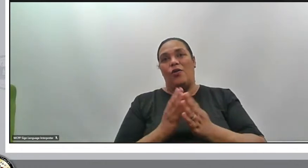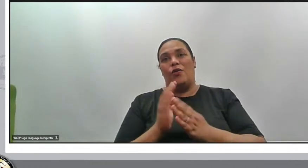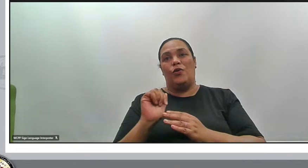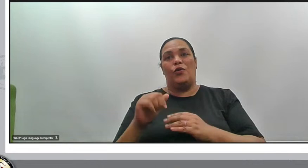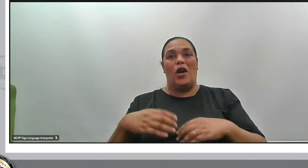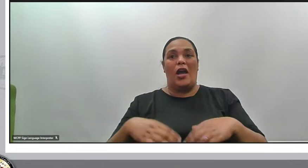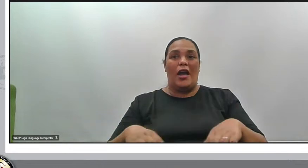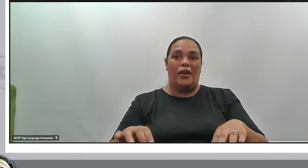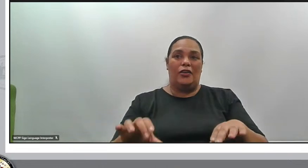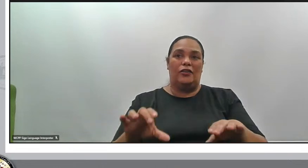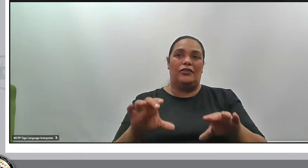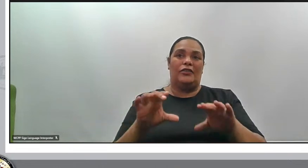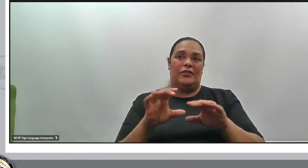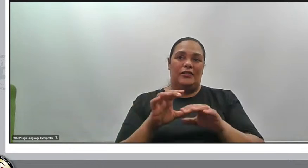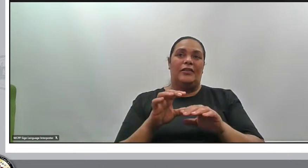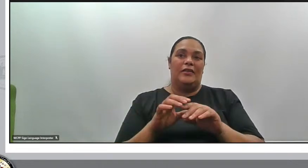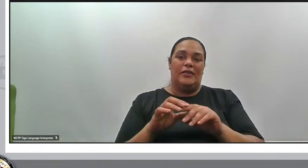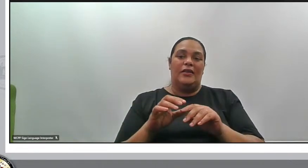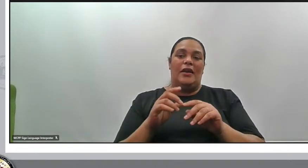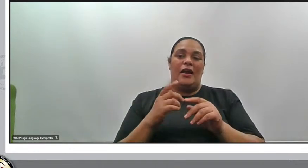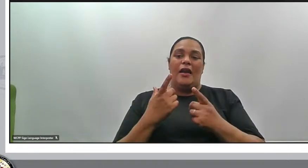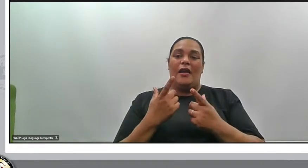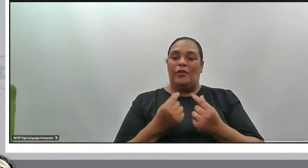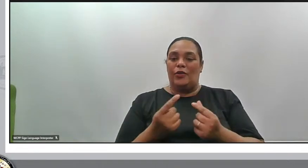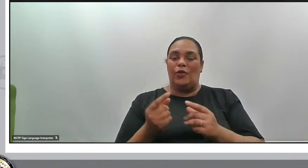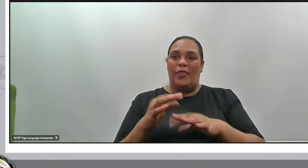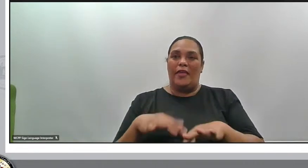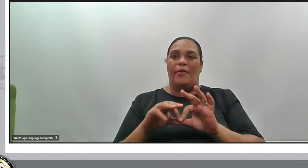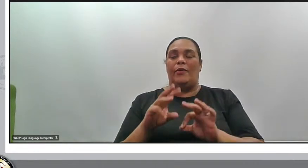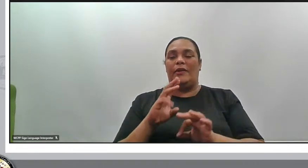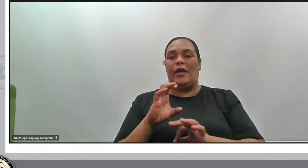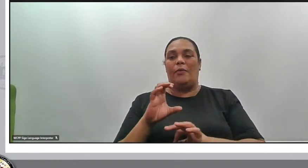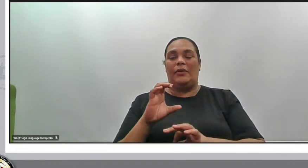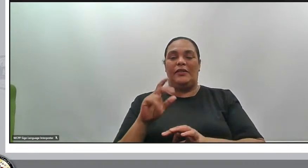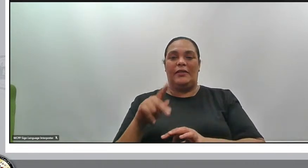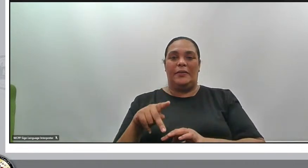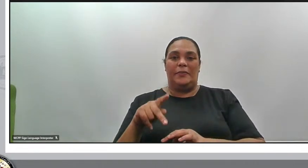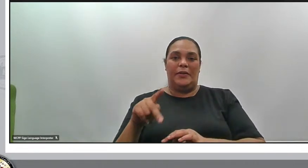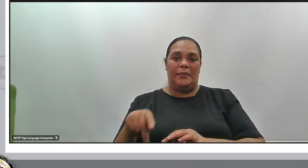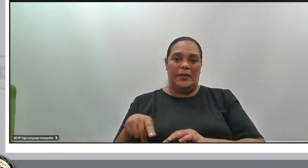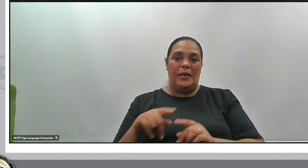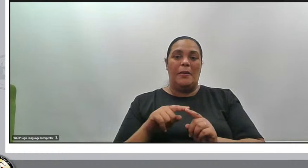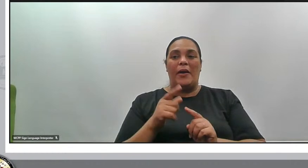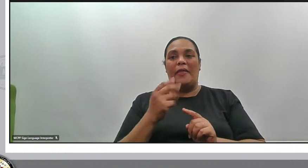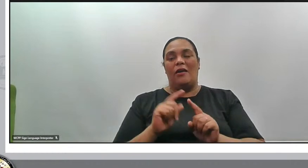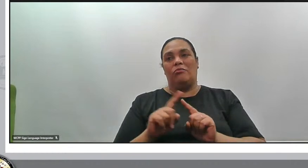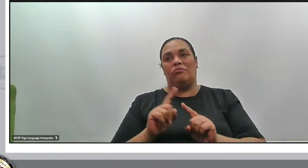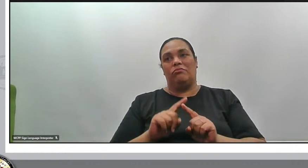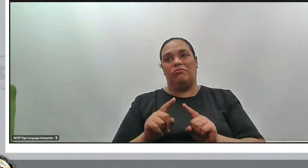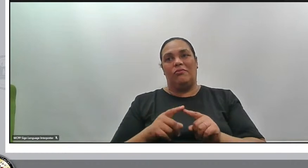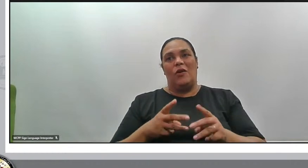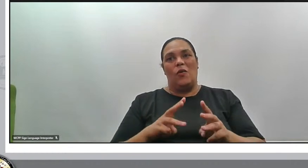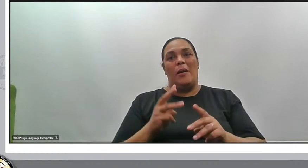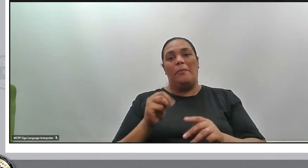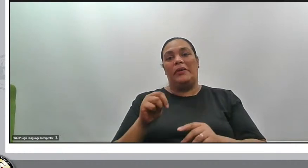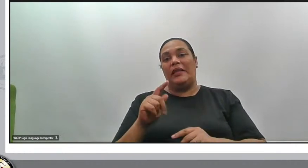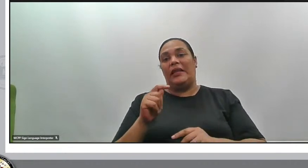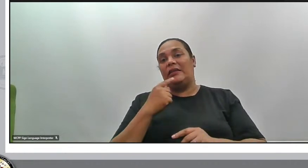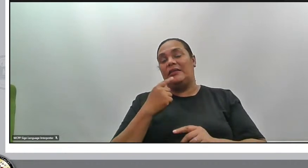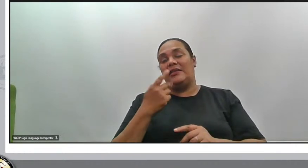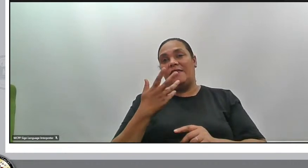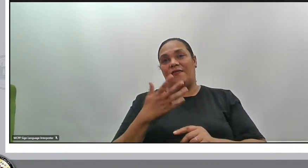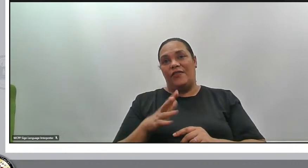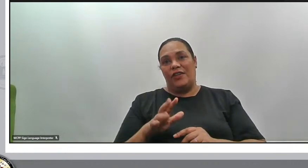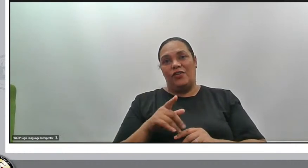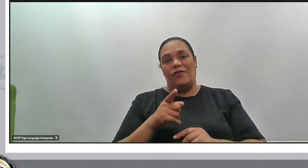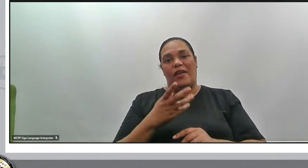actions, live and breathe the values of the WCPP. And there are various, as Mr. Titus has indicated, there